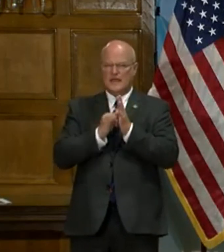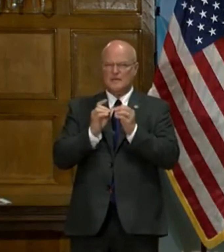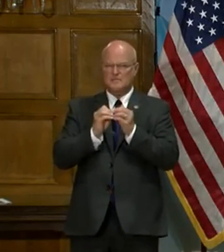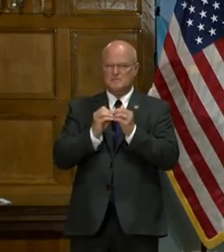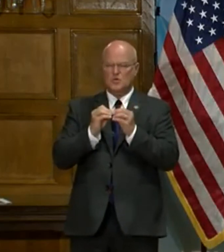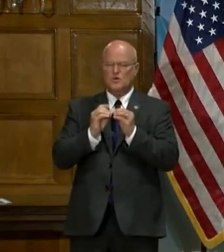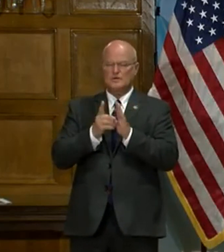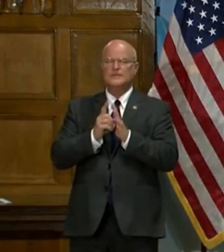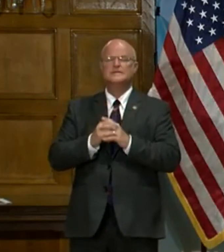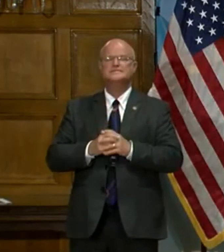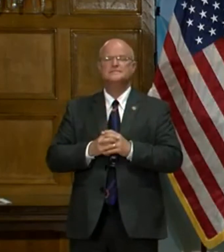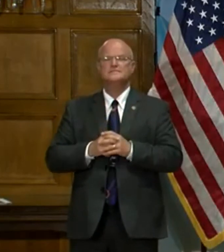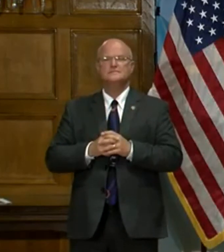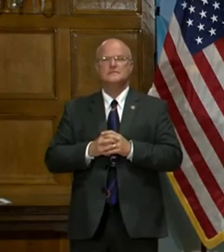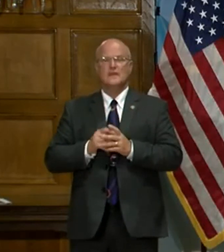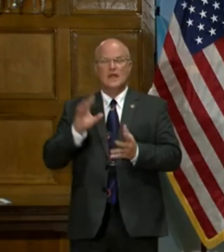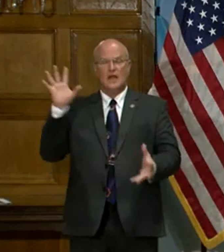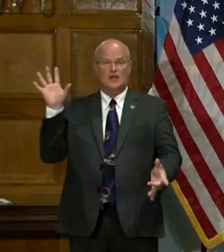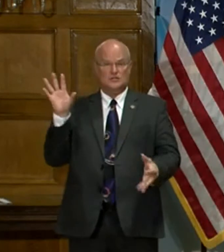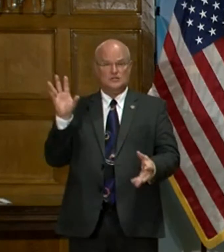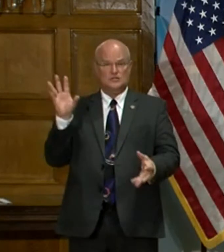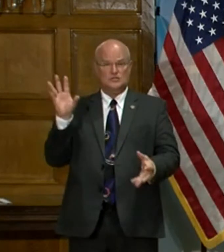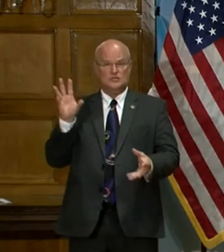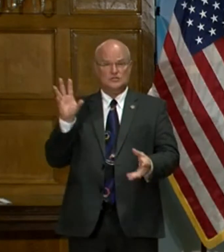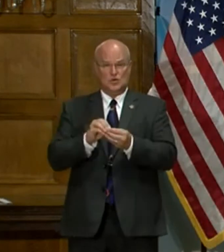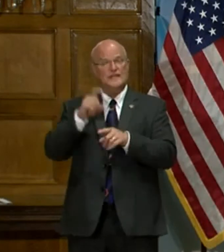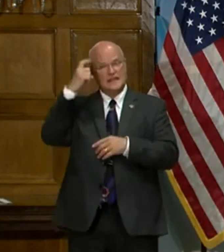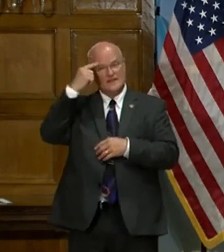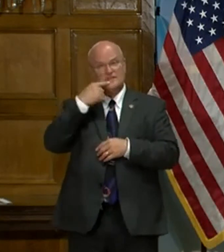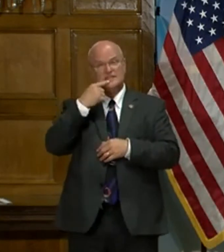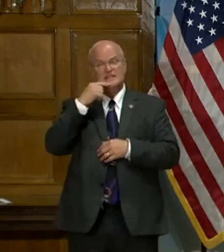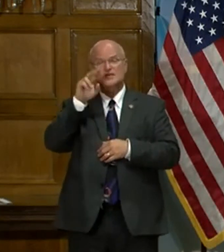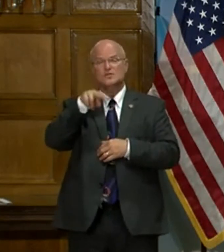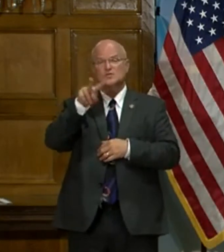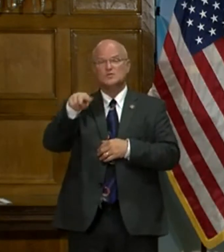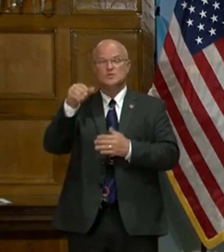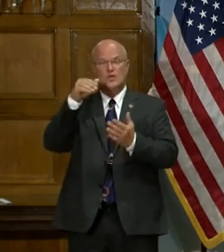through the counties. Our total, as the governor said, is